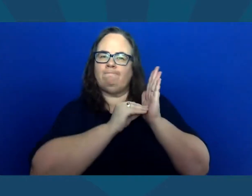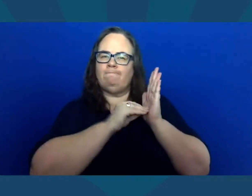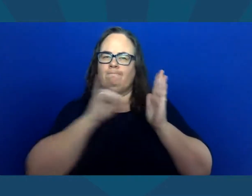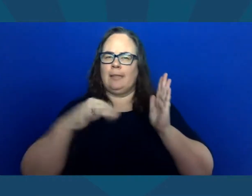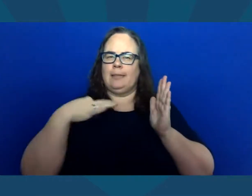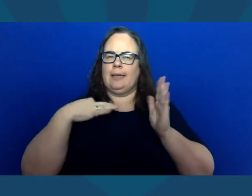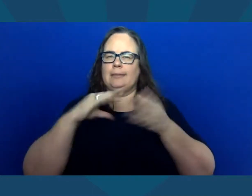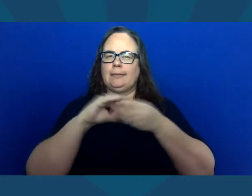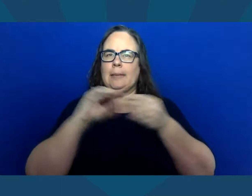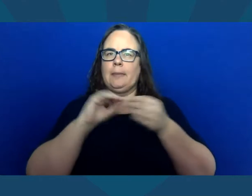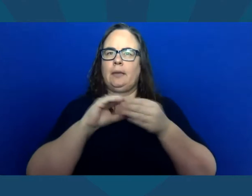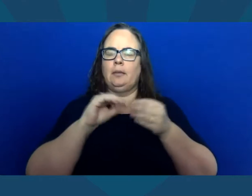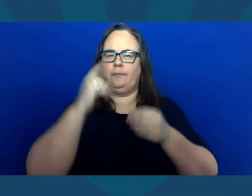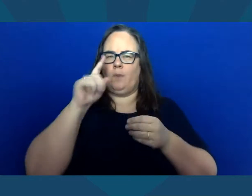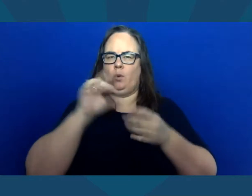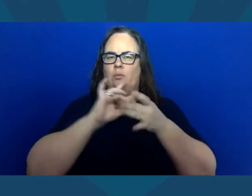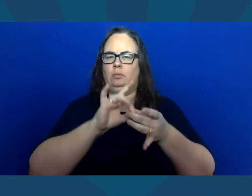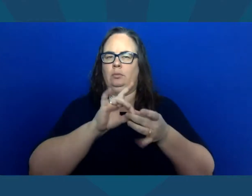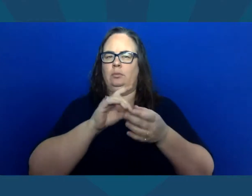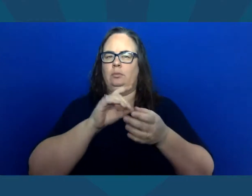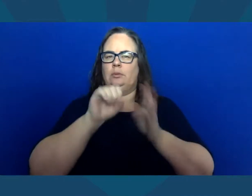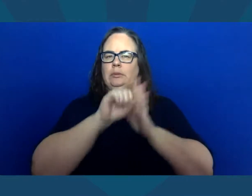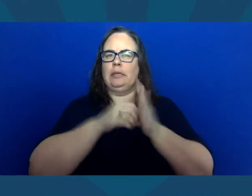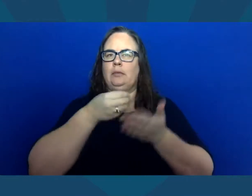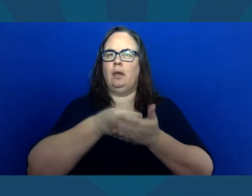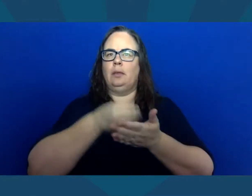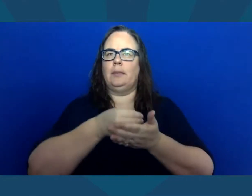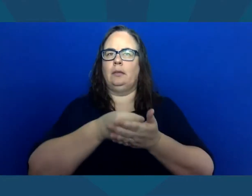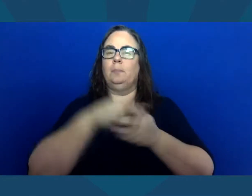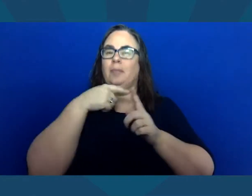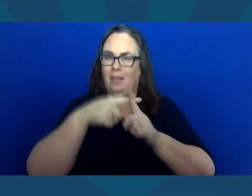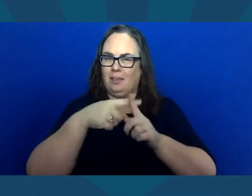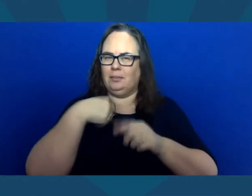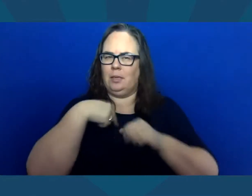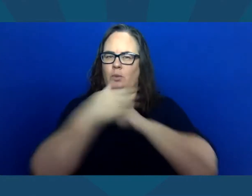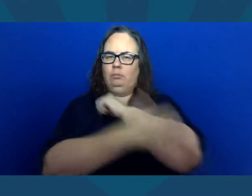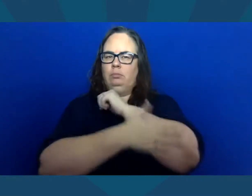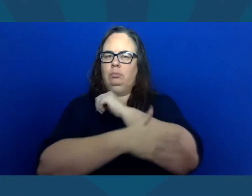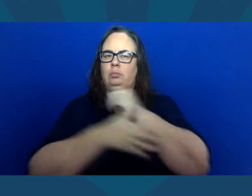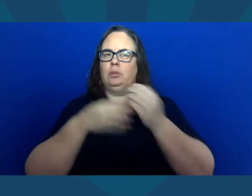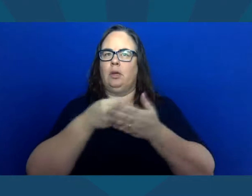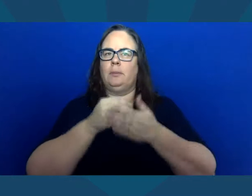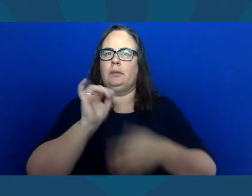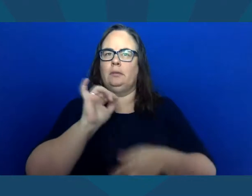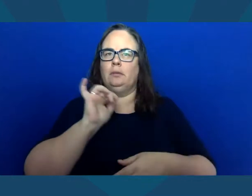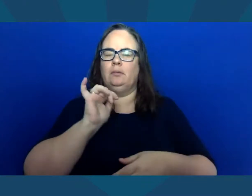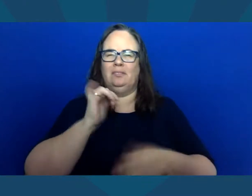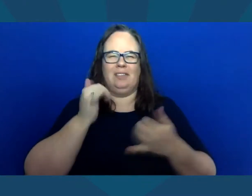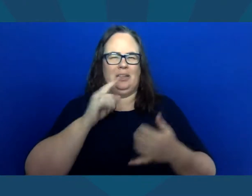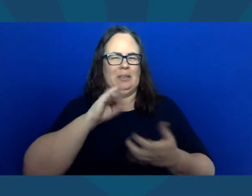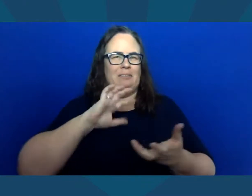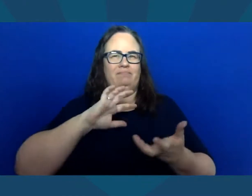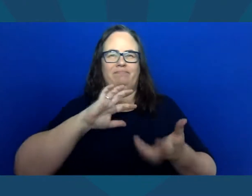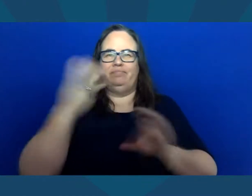As I write this candidate statement, our state economy and the national economy is